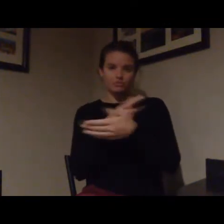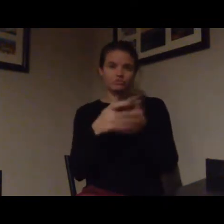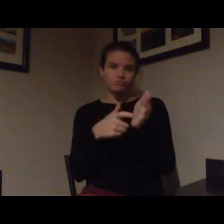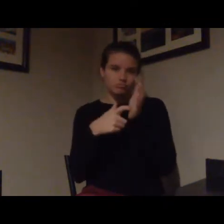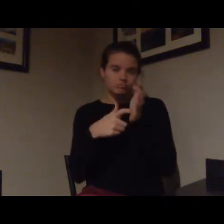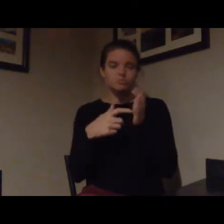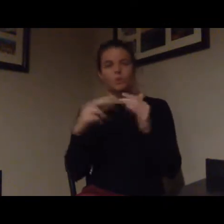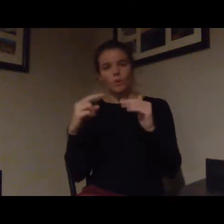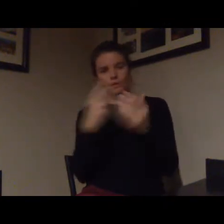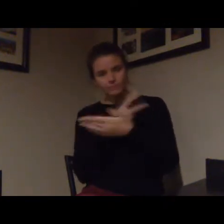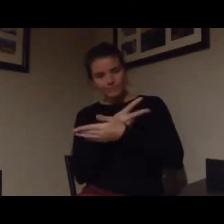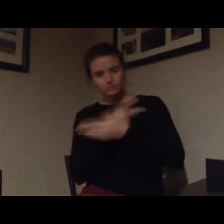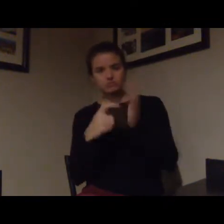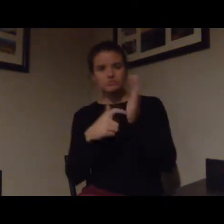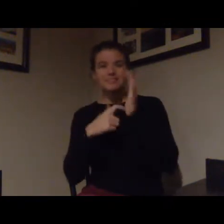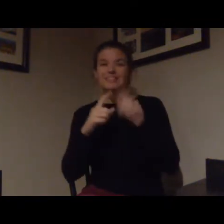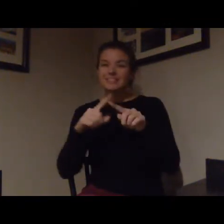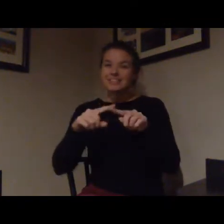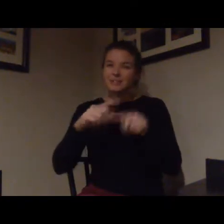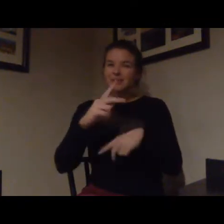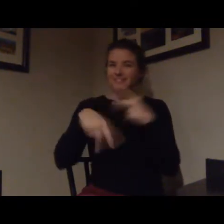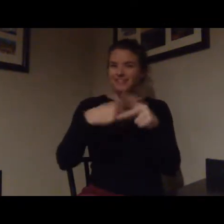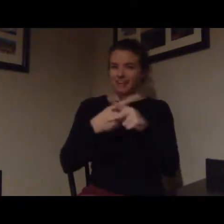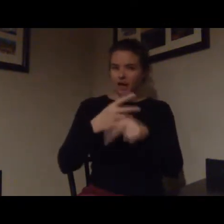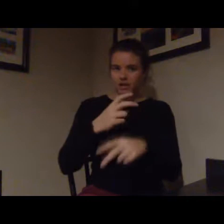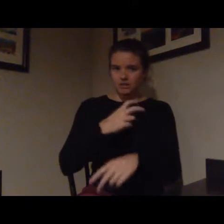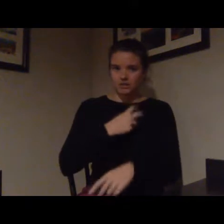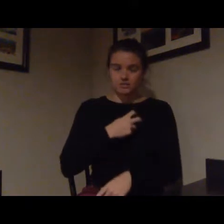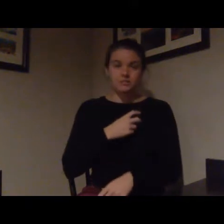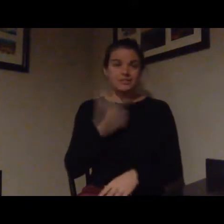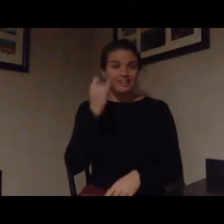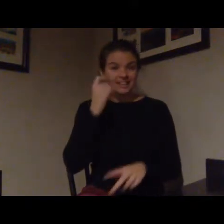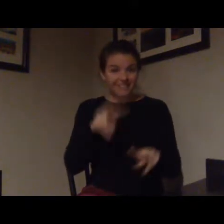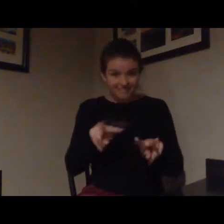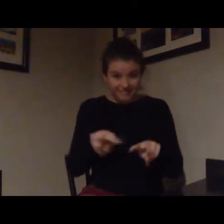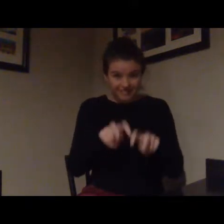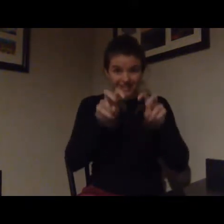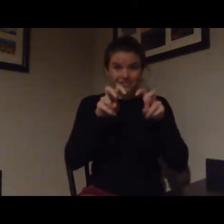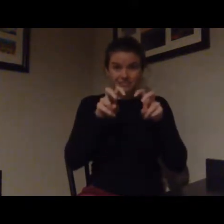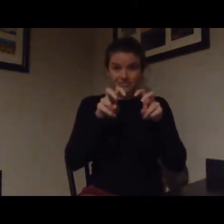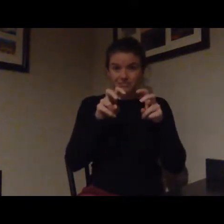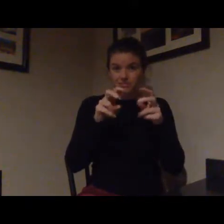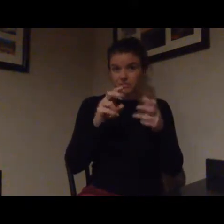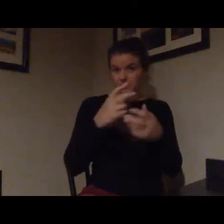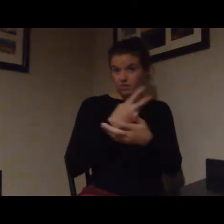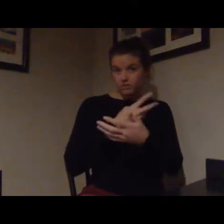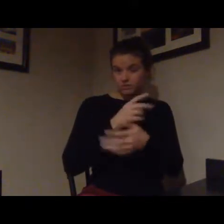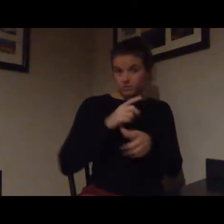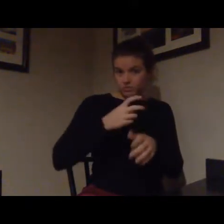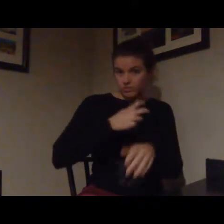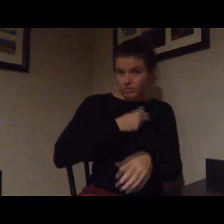depend on the type of consulting that they're doing. So if it's exegetical consulting, that would be in a